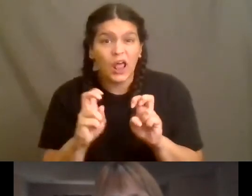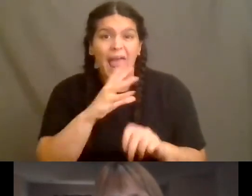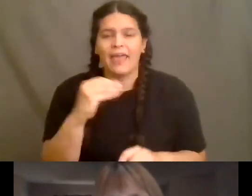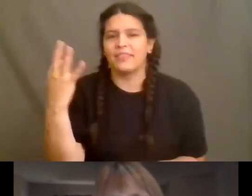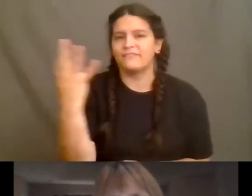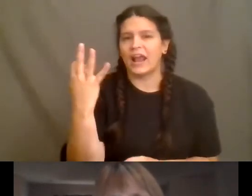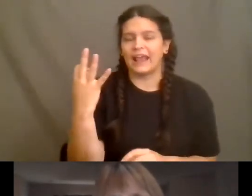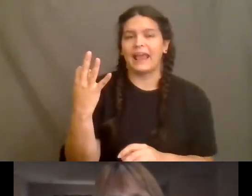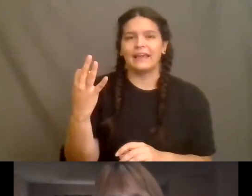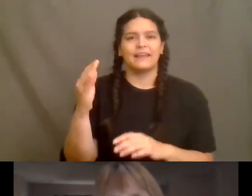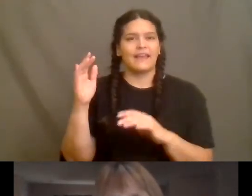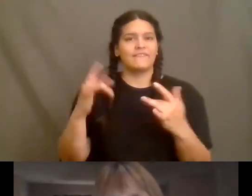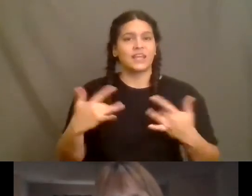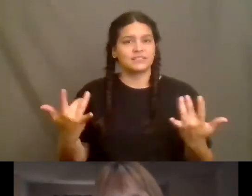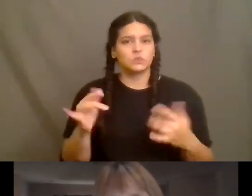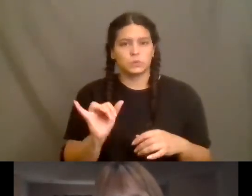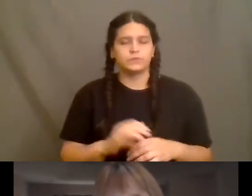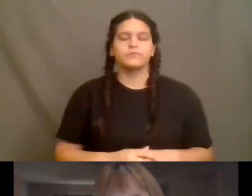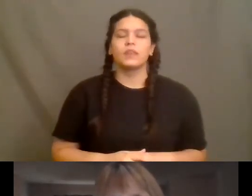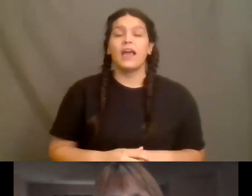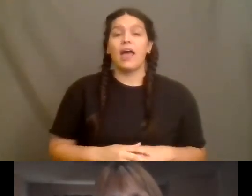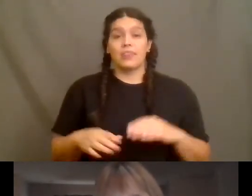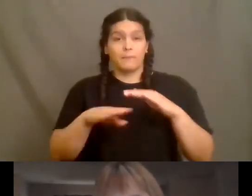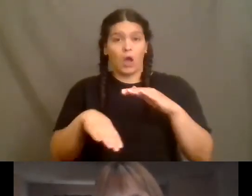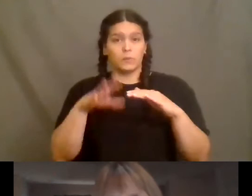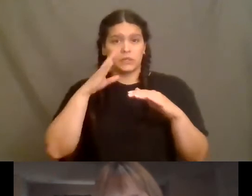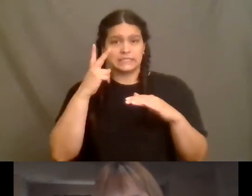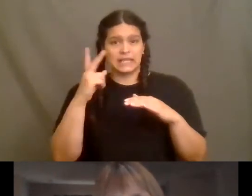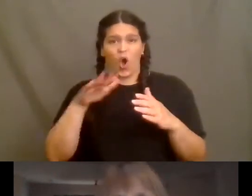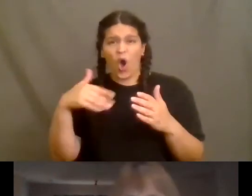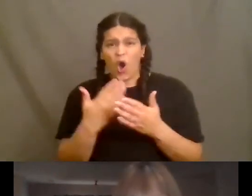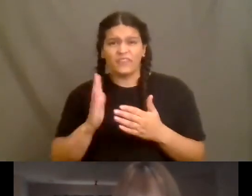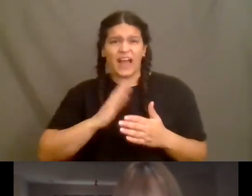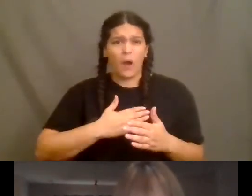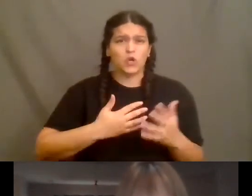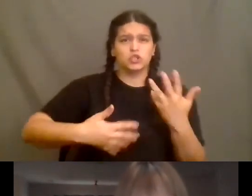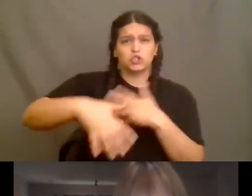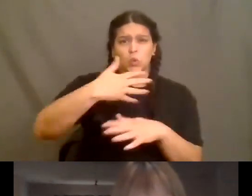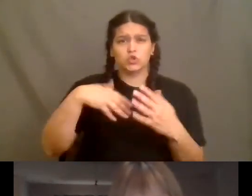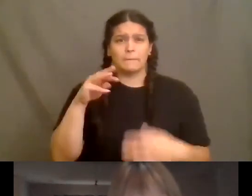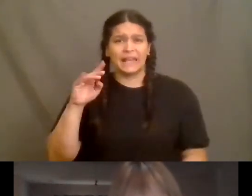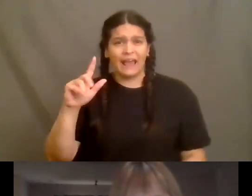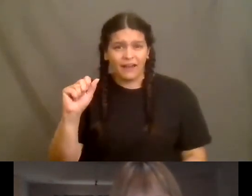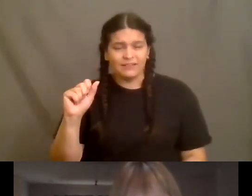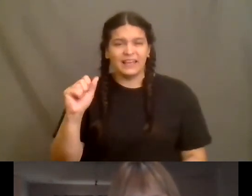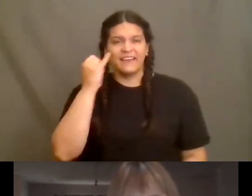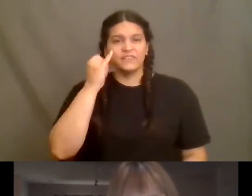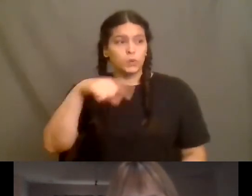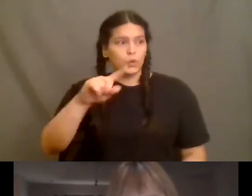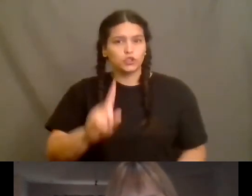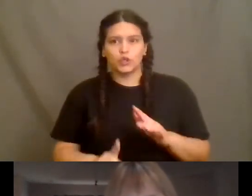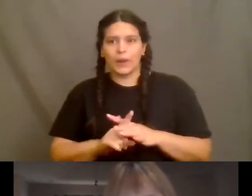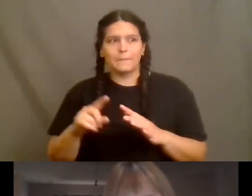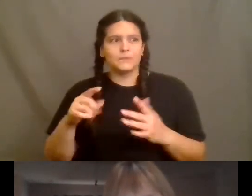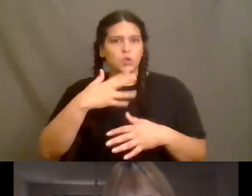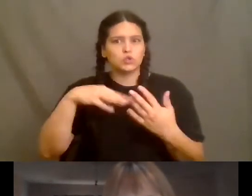And then down the bottom, you'll see all our social media. So if you're beaming in through the social media, please make sure you like